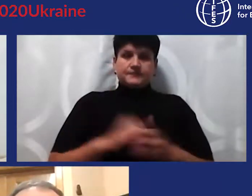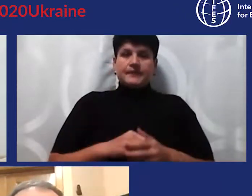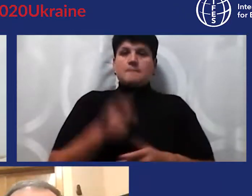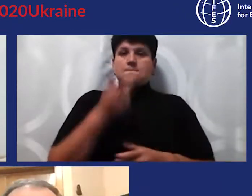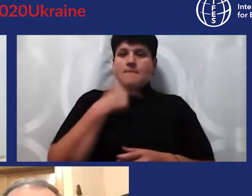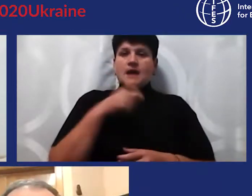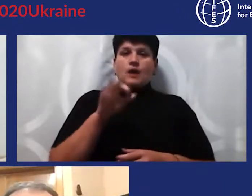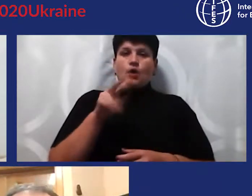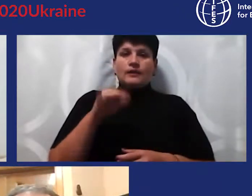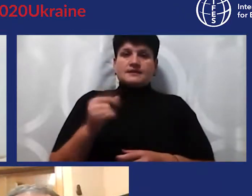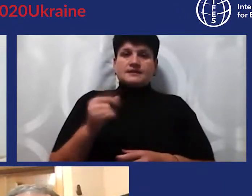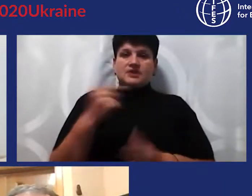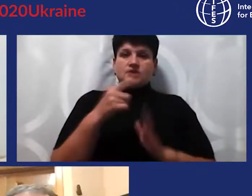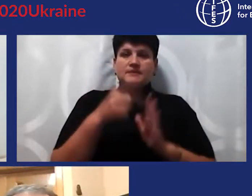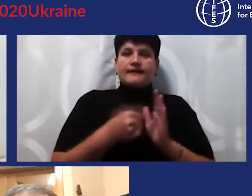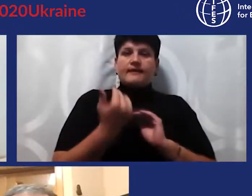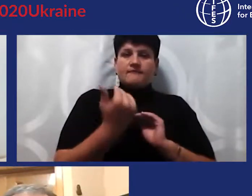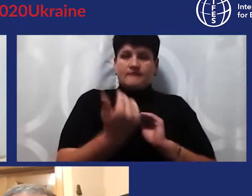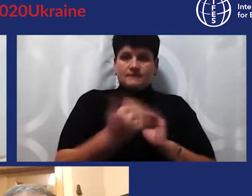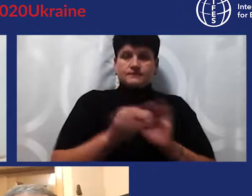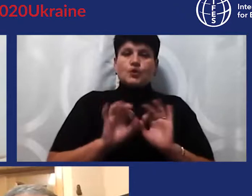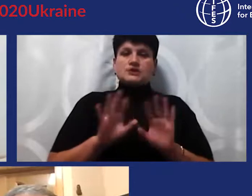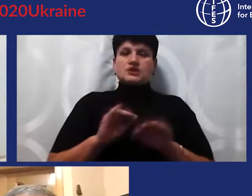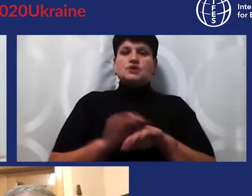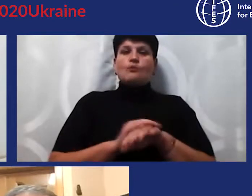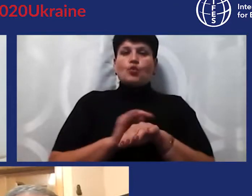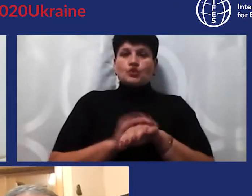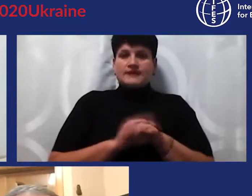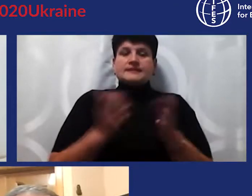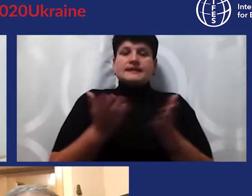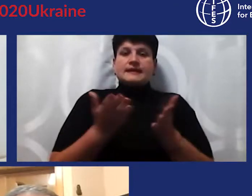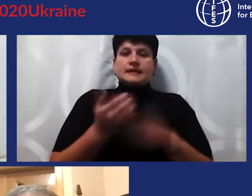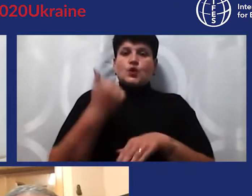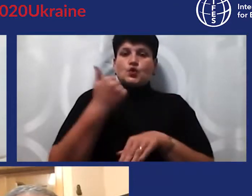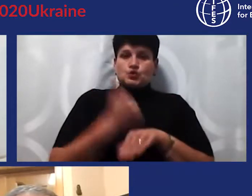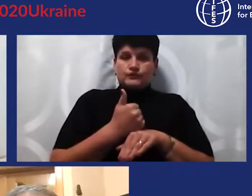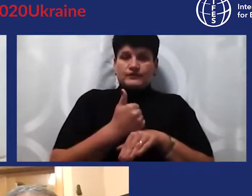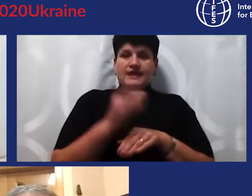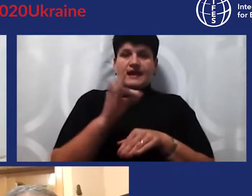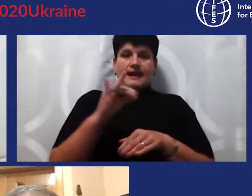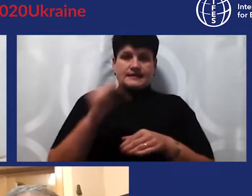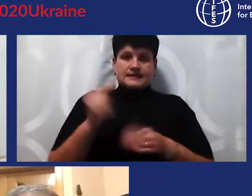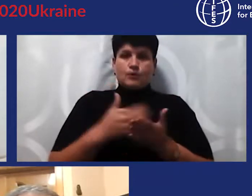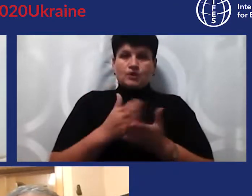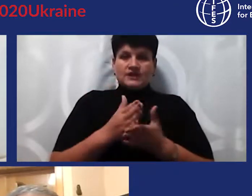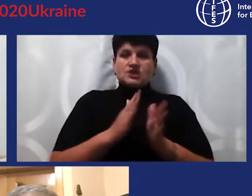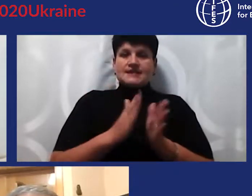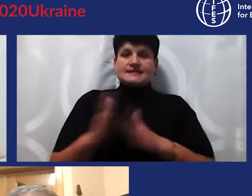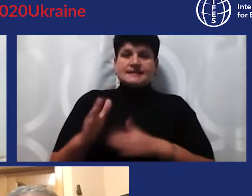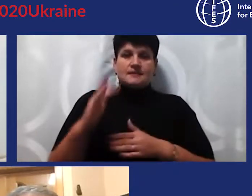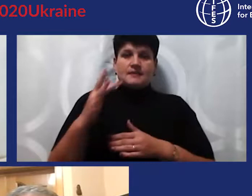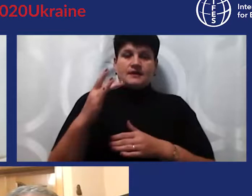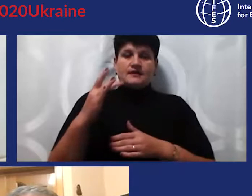Harang, Professor of Comparative Political Science, National University Kyiv-Mohyla Academy, Research Director at